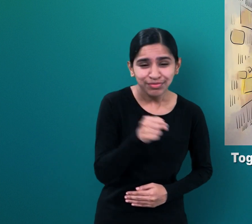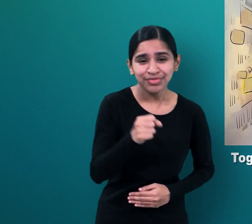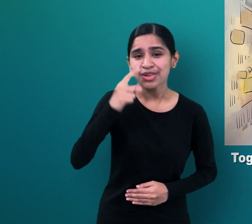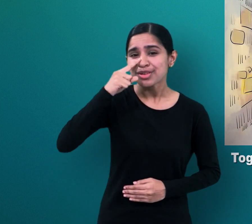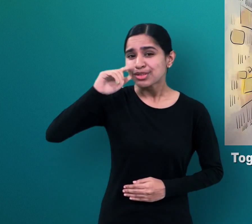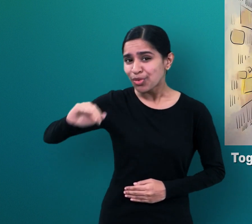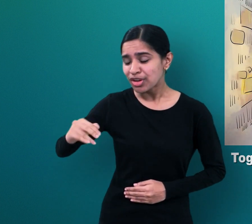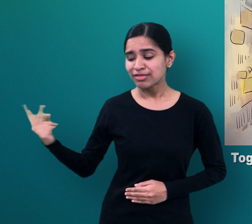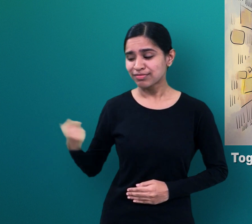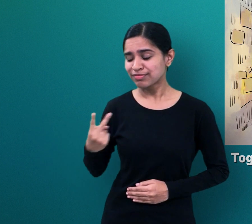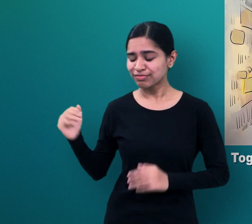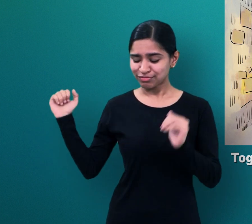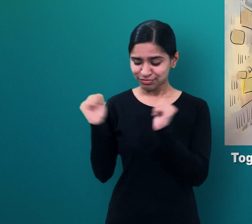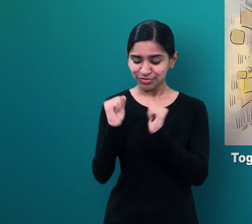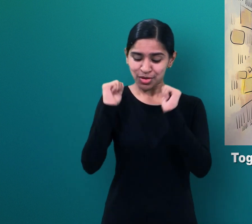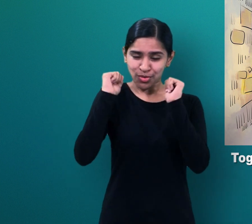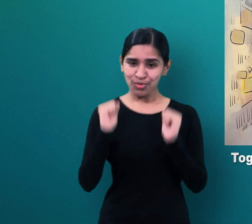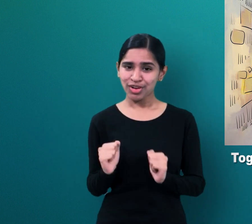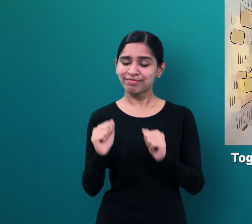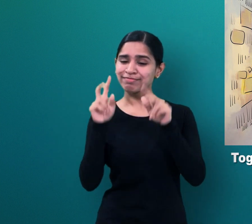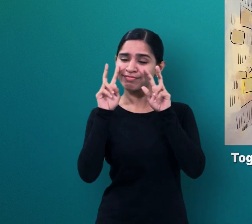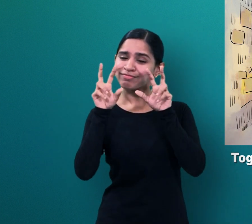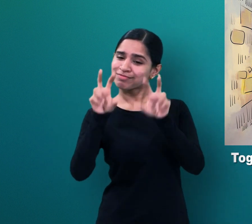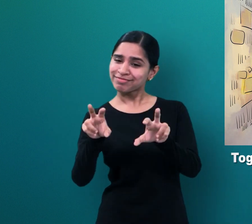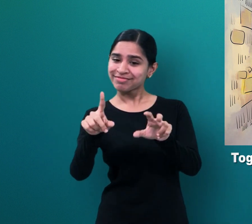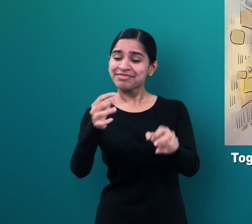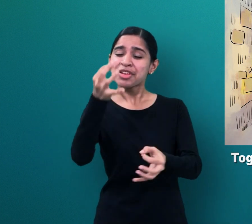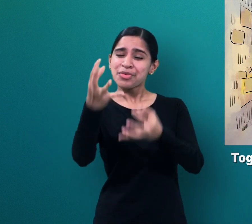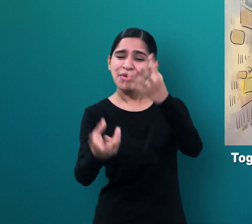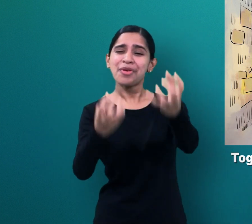Together, Ambi and Aski sat and watched the pots glow.